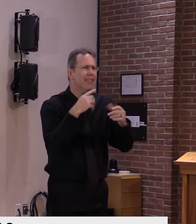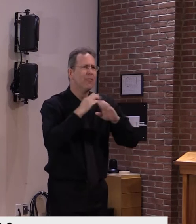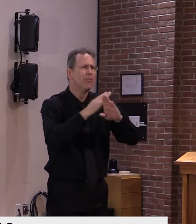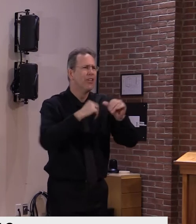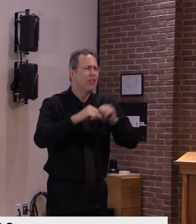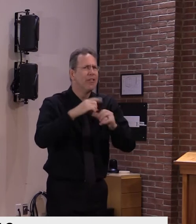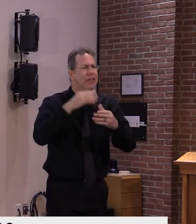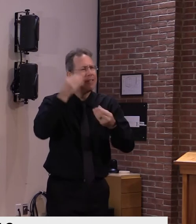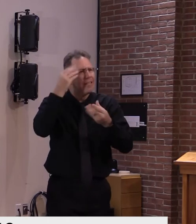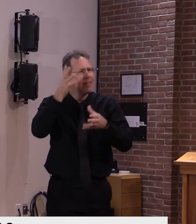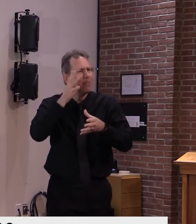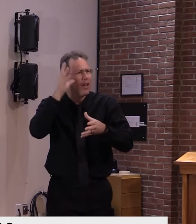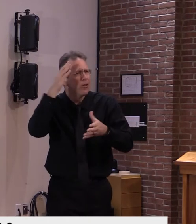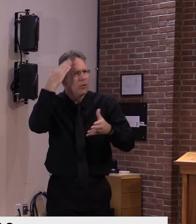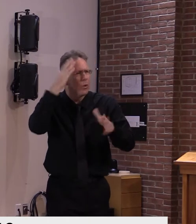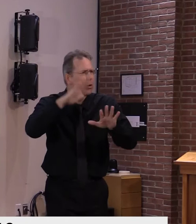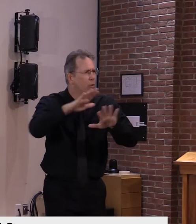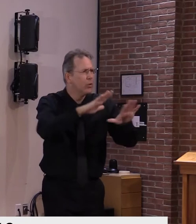Liz?